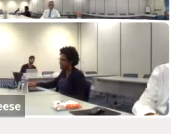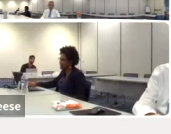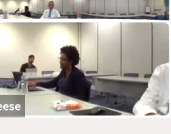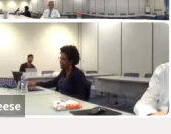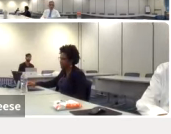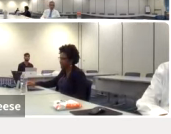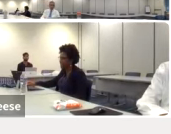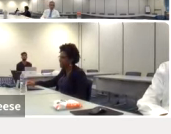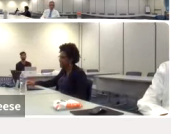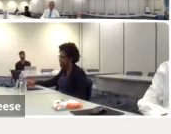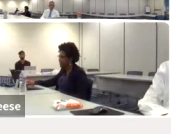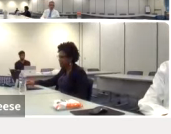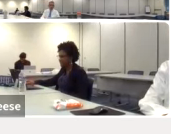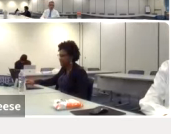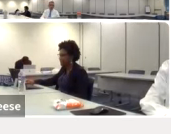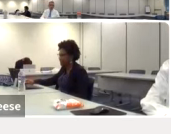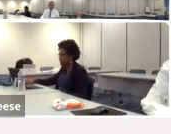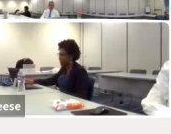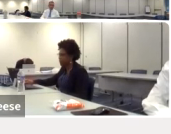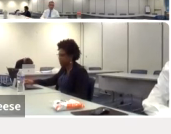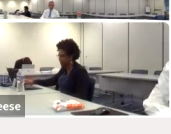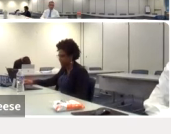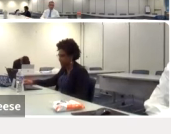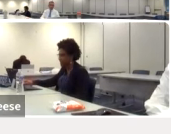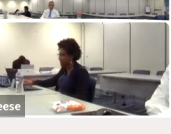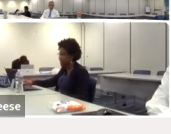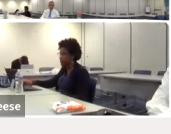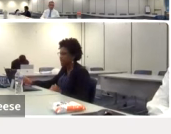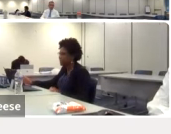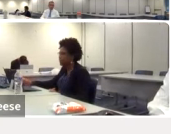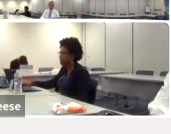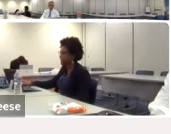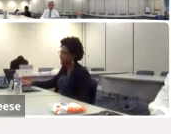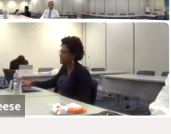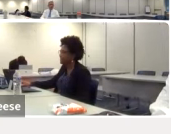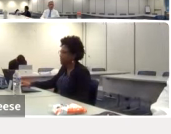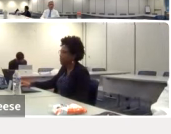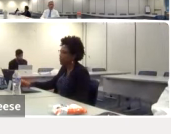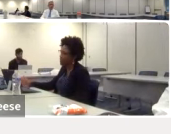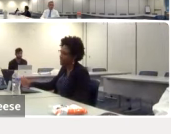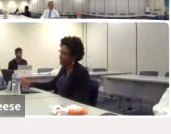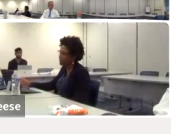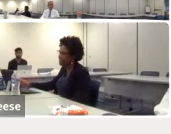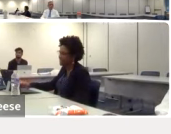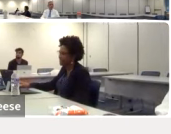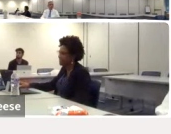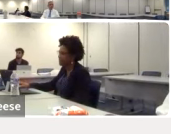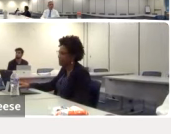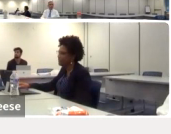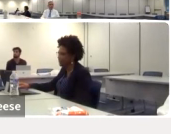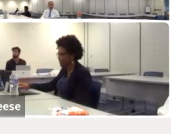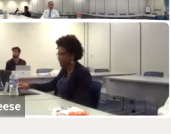population achieving and retaining competitive integrated employment that were interrupted or